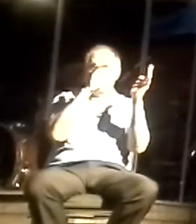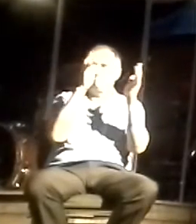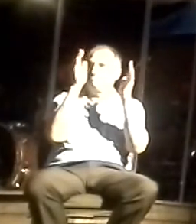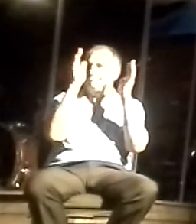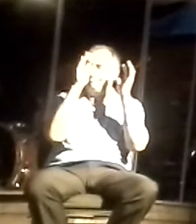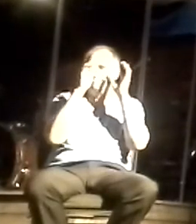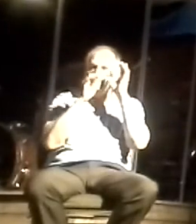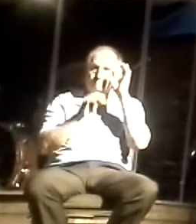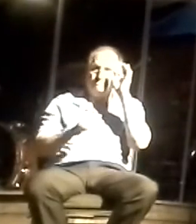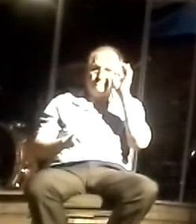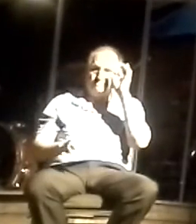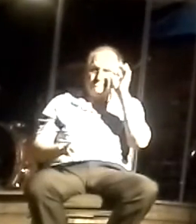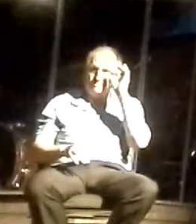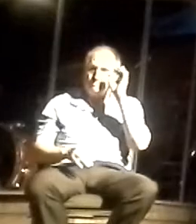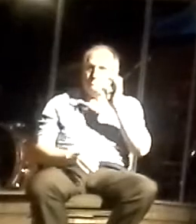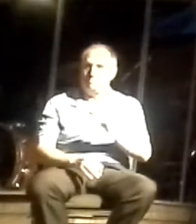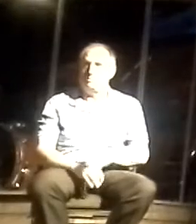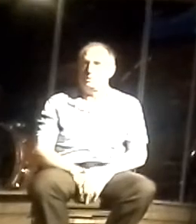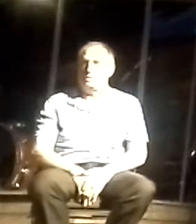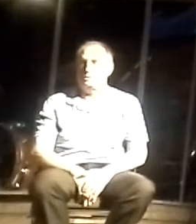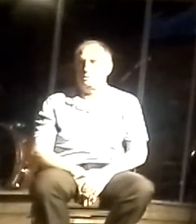that.